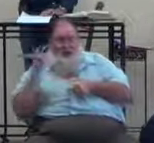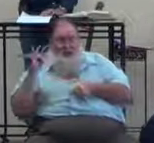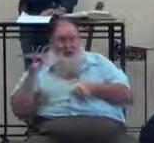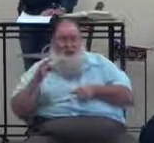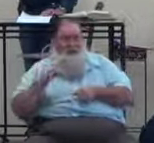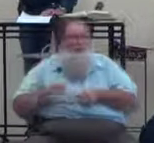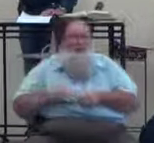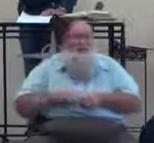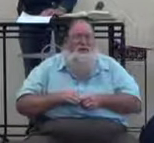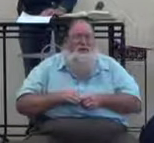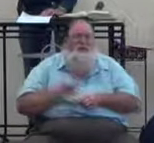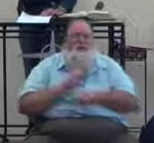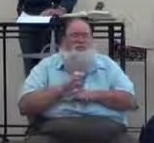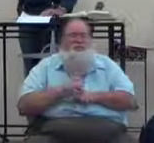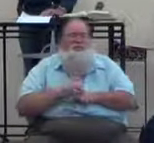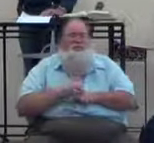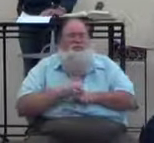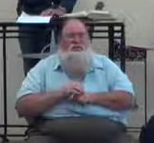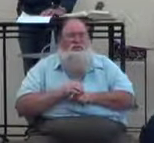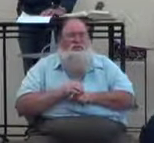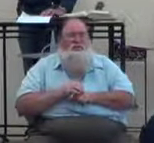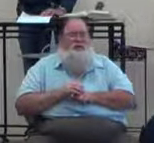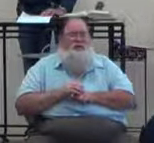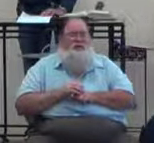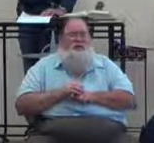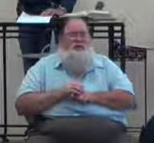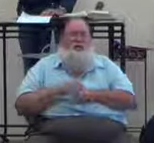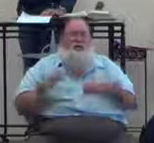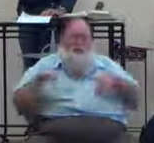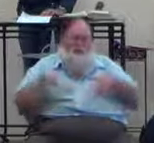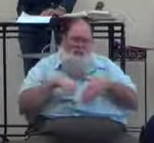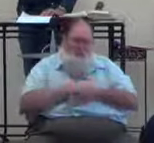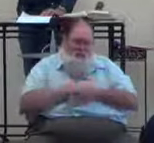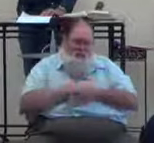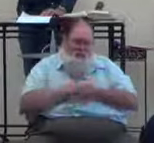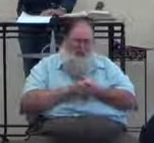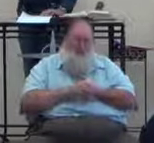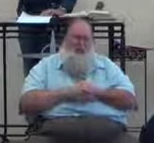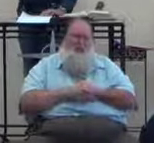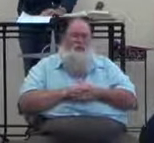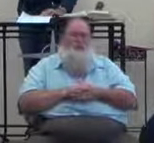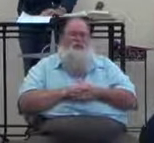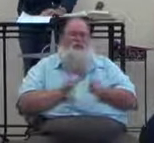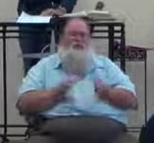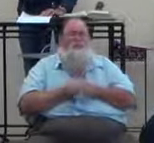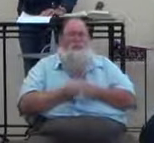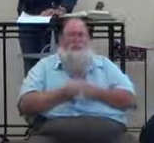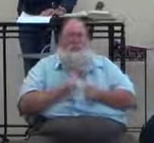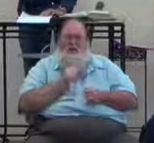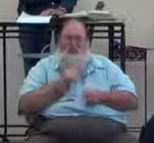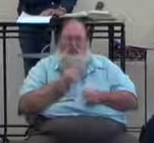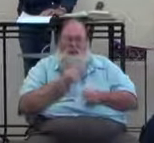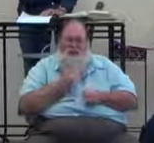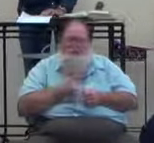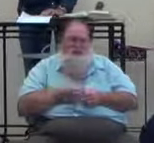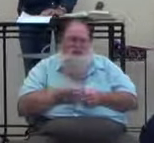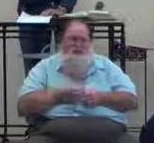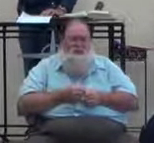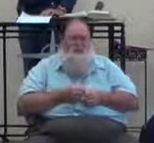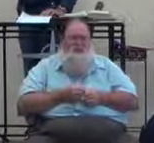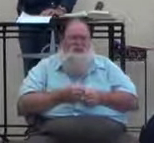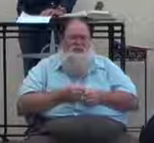intermarried with people that weren't Jews. And boy, that place was looked down on. They